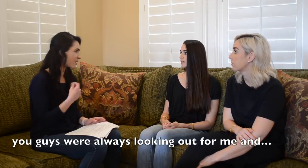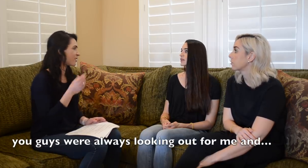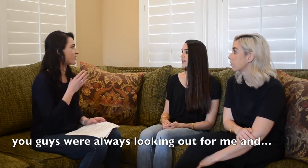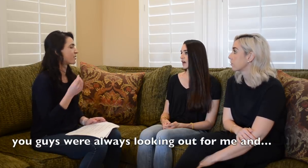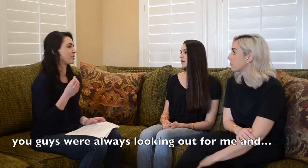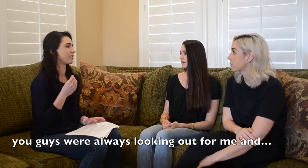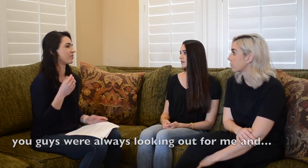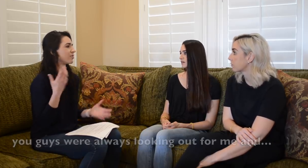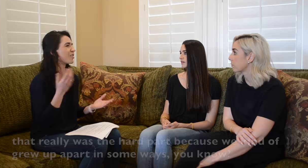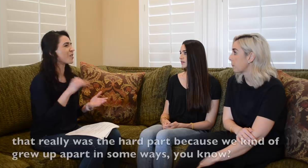Mm-hmm. Yeah.